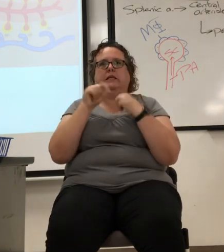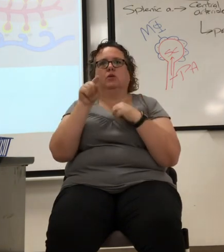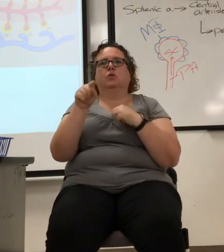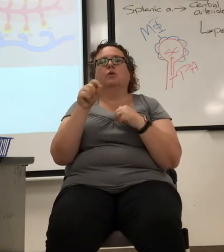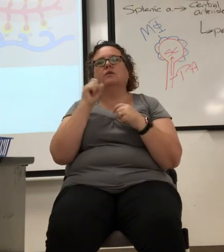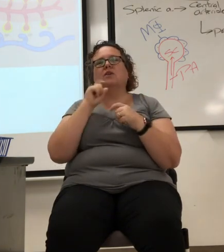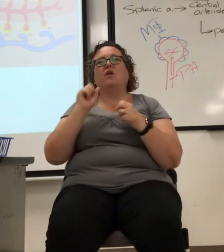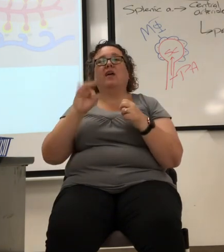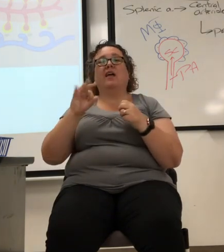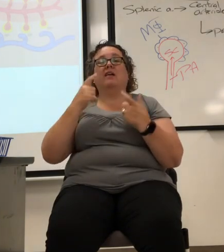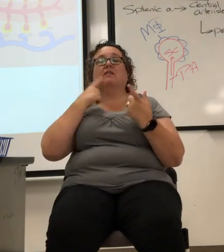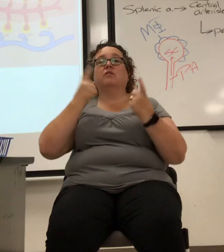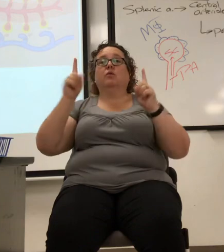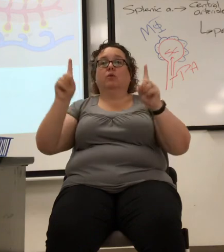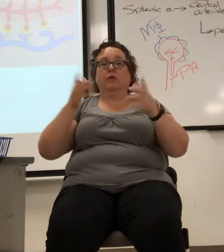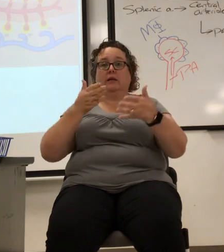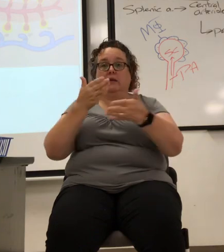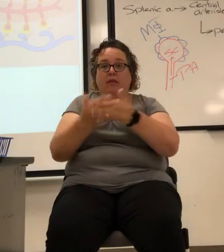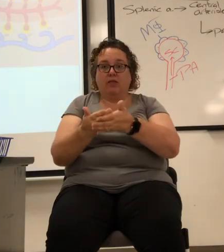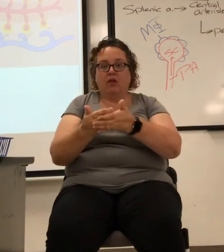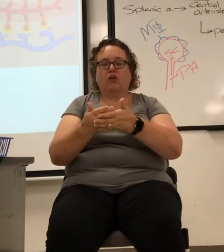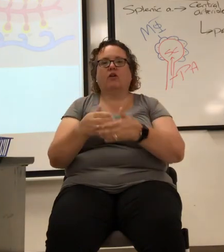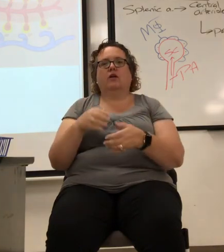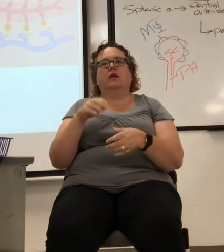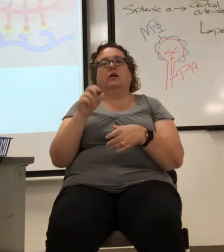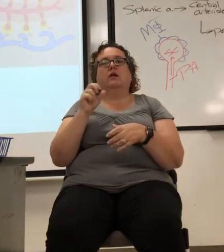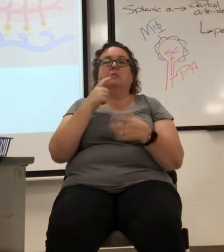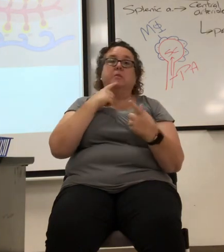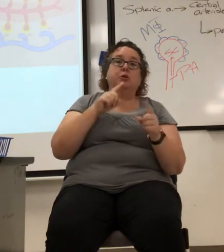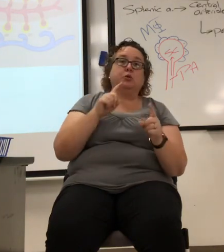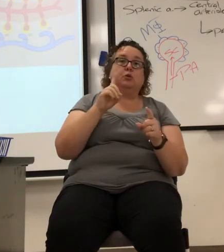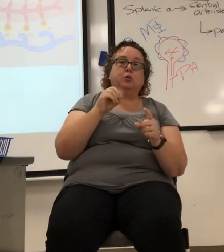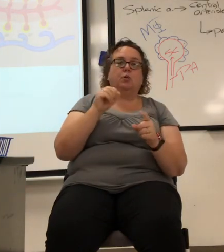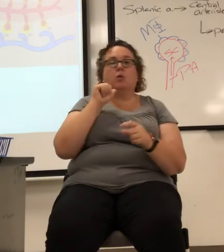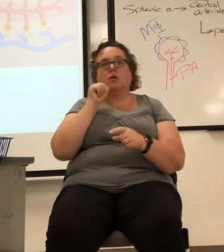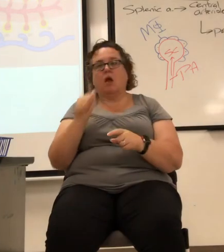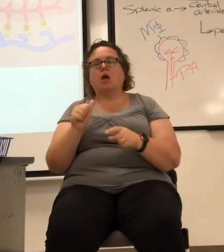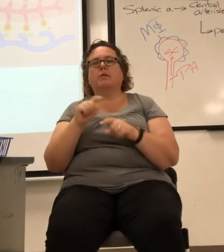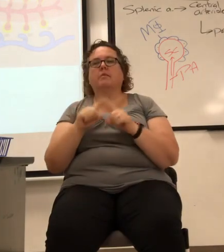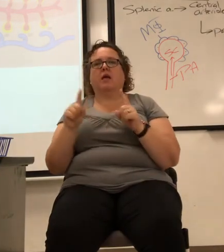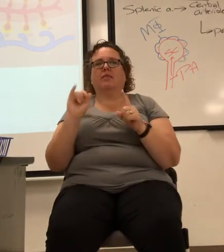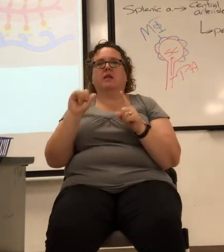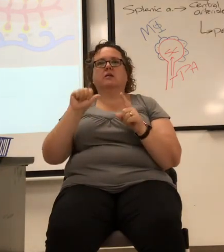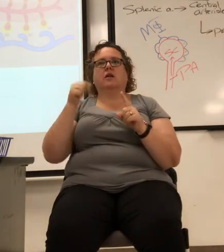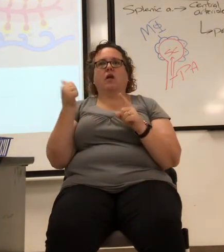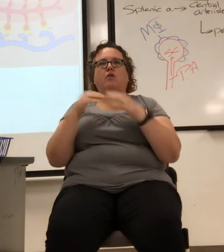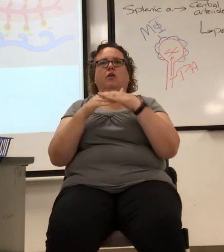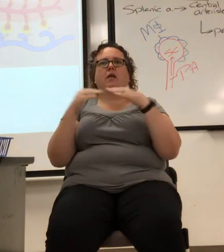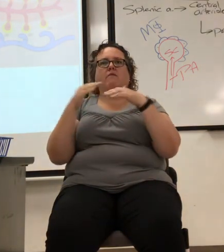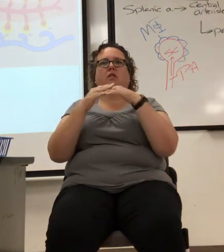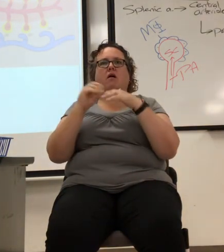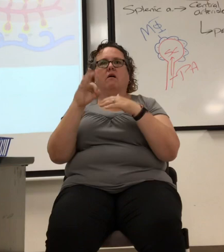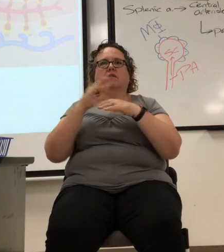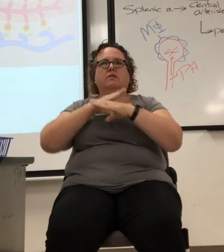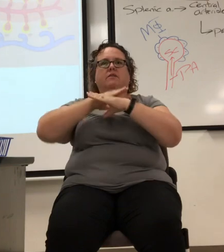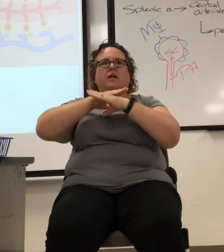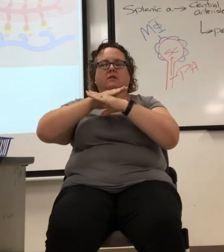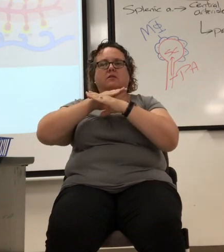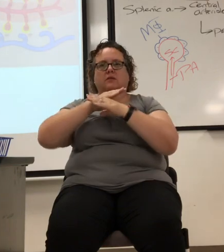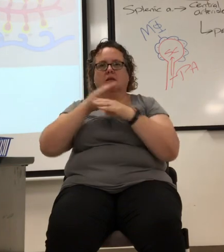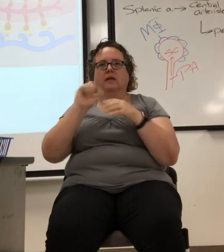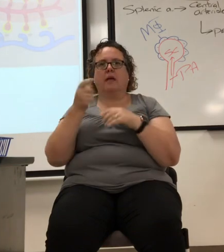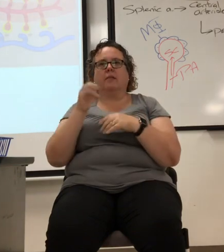let's pretend you make it or don't, but that's another level of defense. The capillaries got macrophages lining the streets.